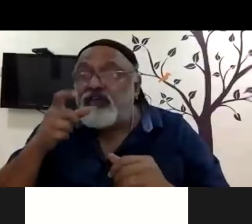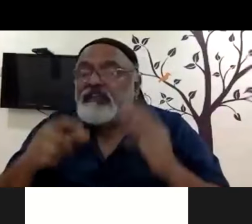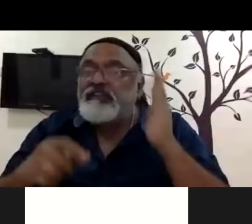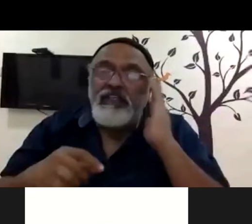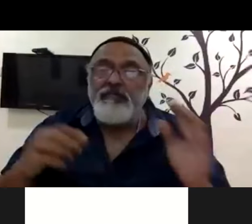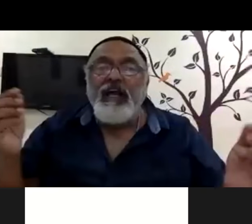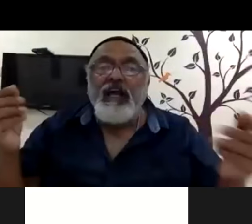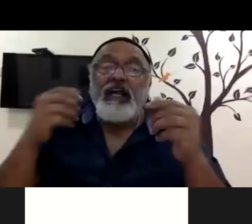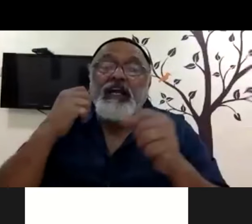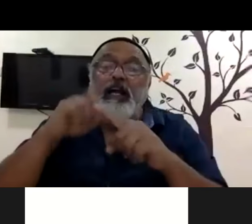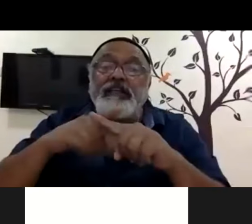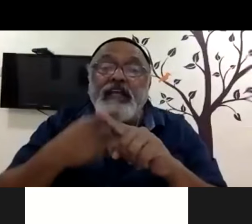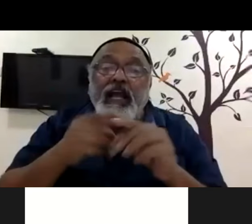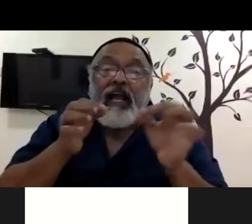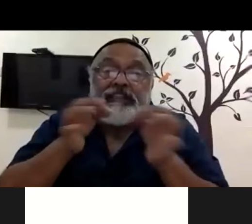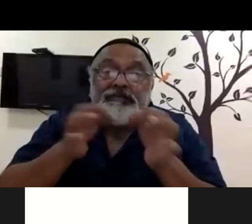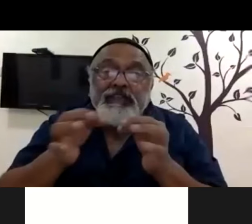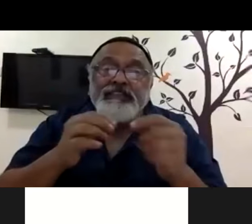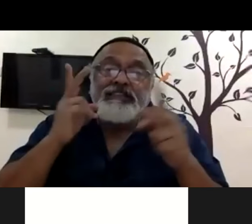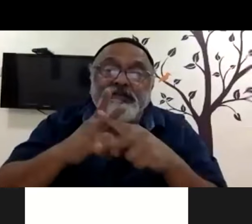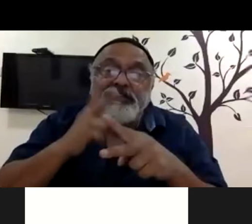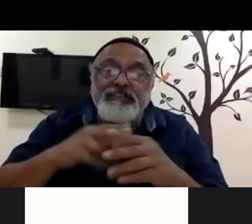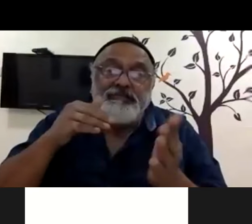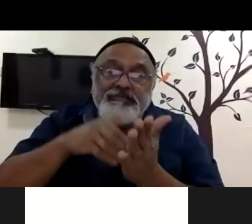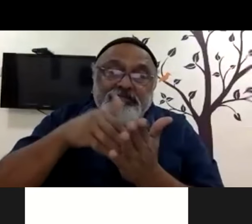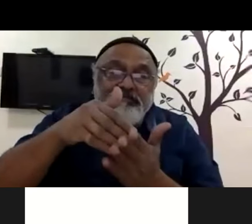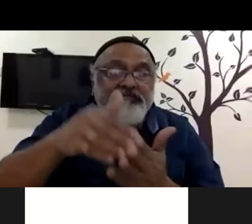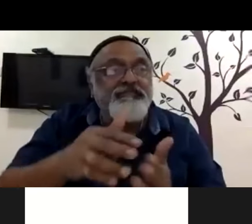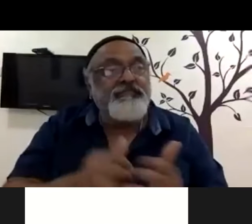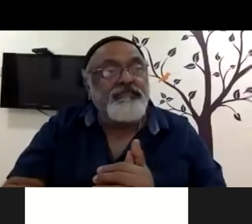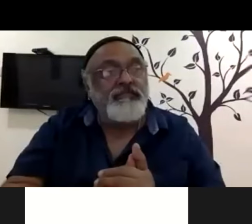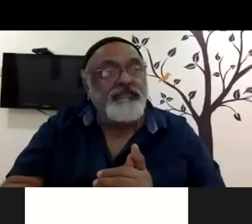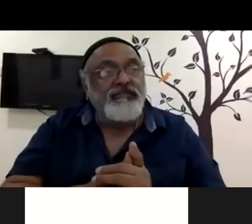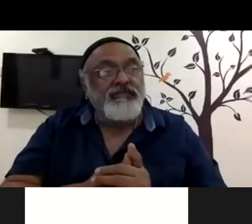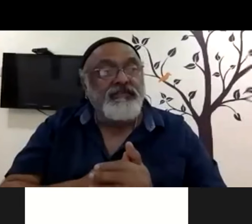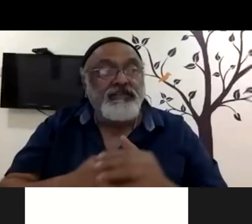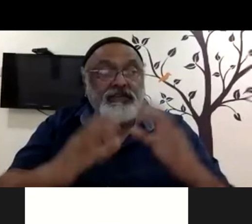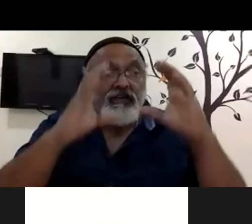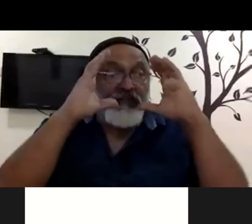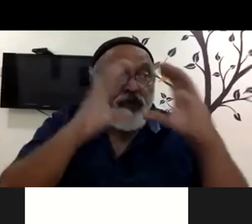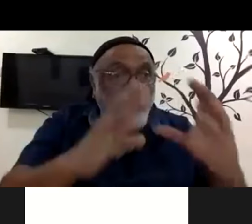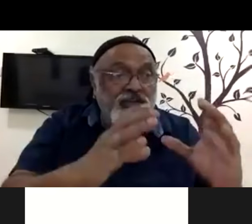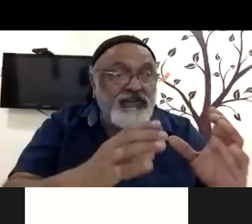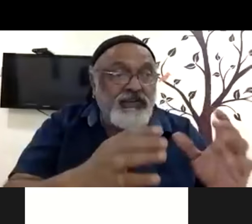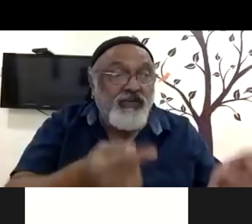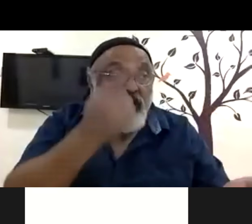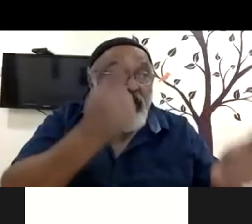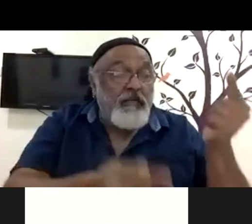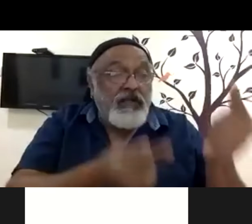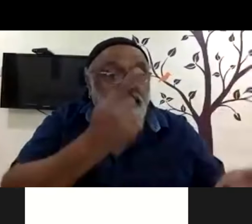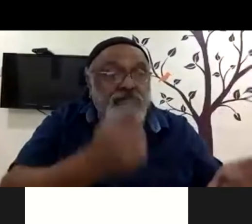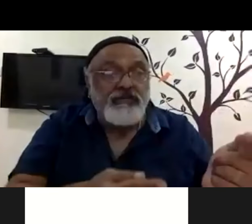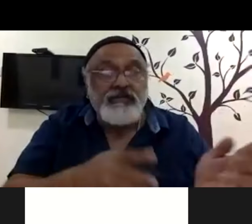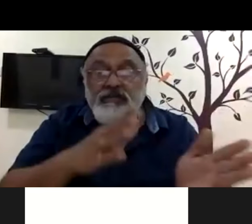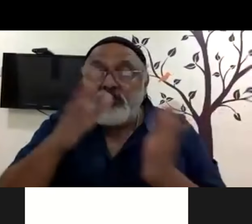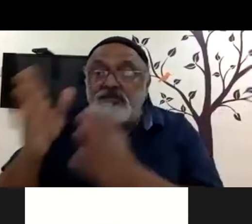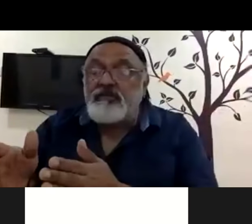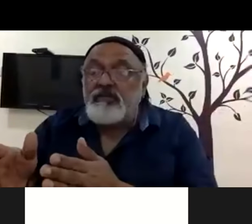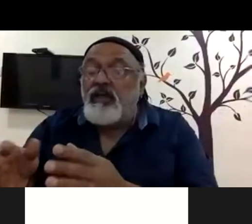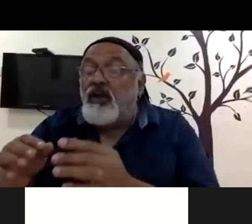Again, variables are the measurable quantities, the measurable constructs that you use for your study. Here, the focus is more